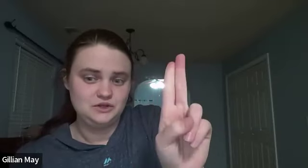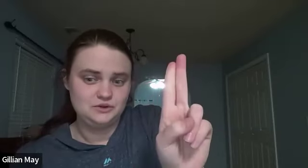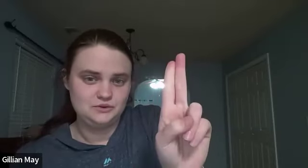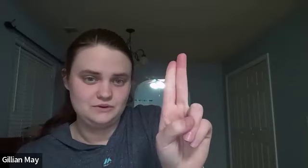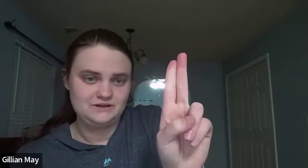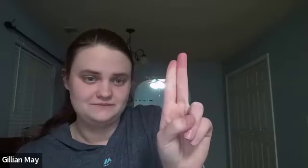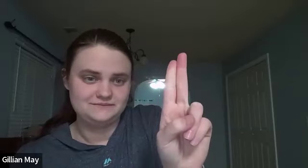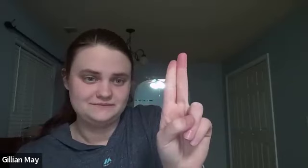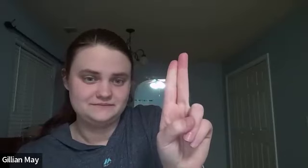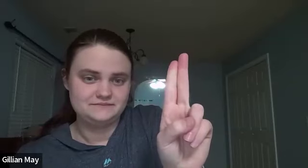U.